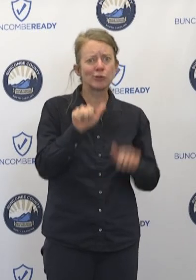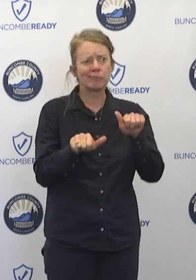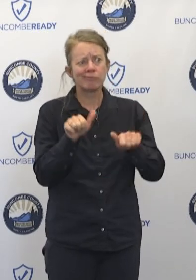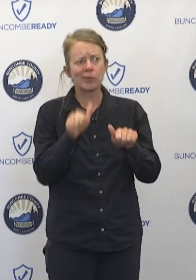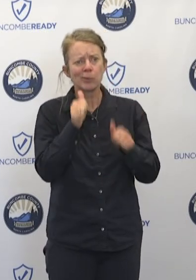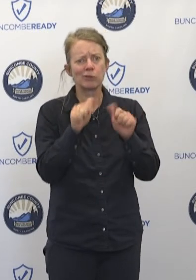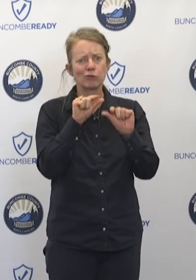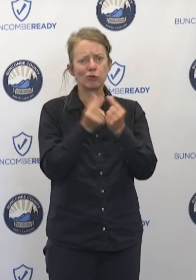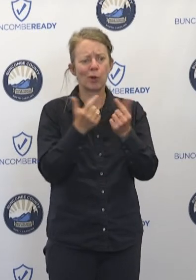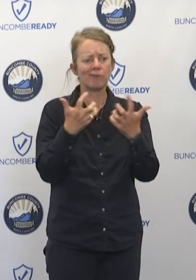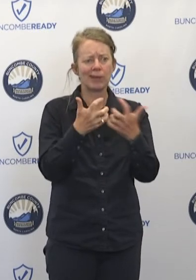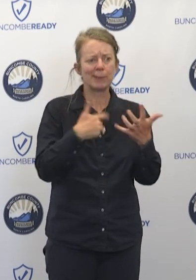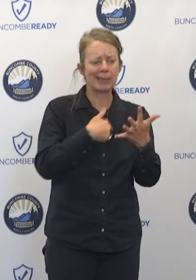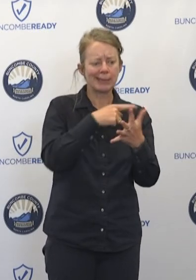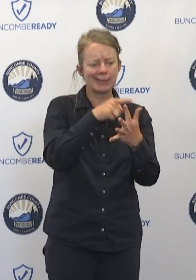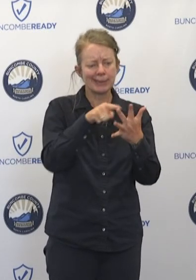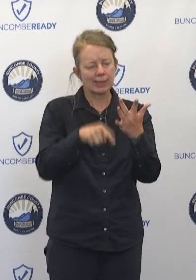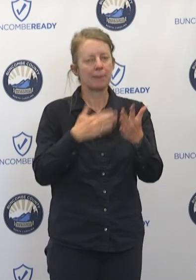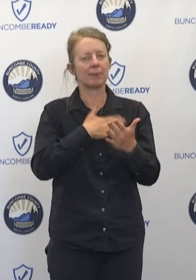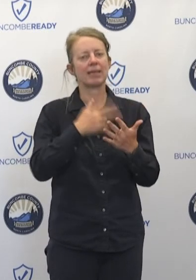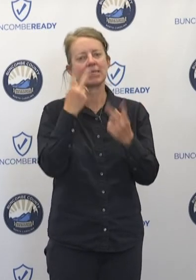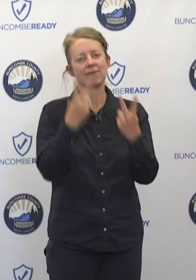in, please visit